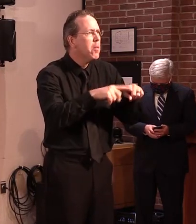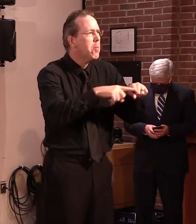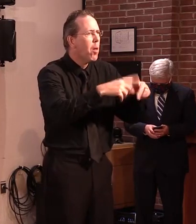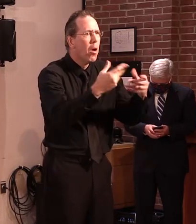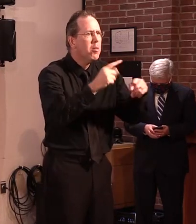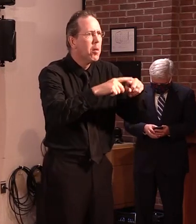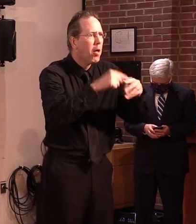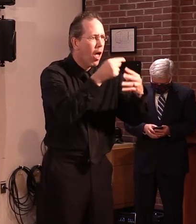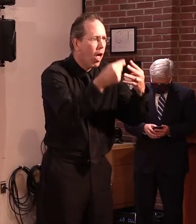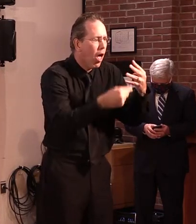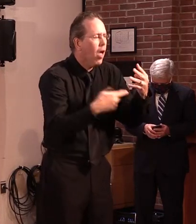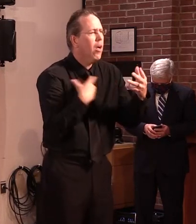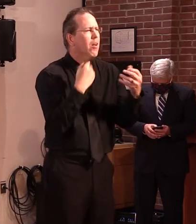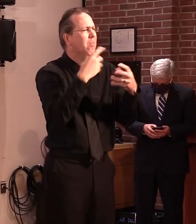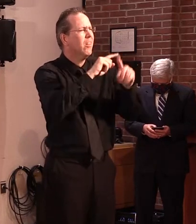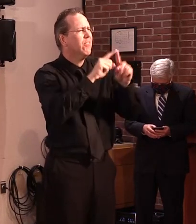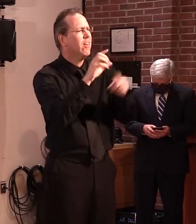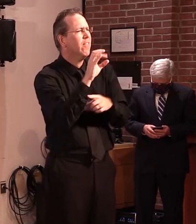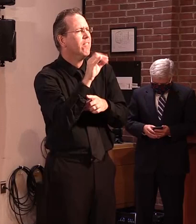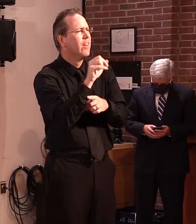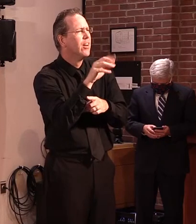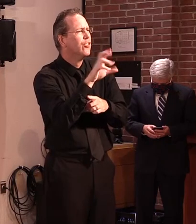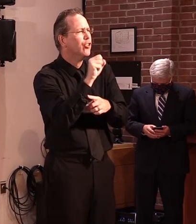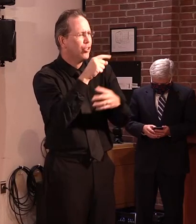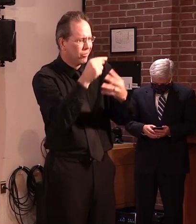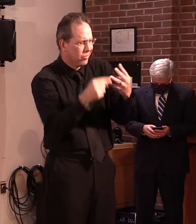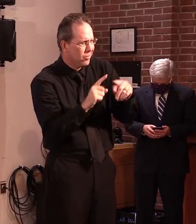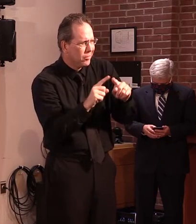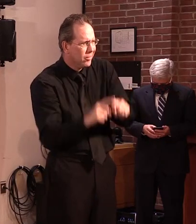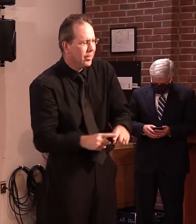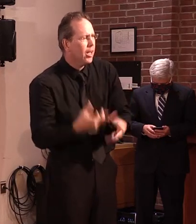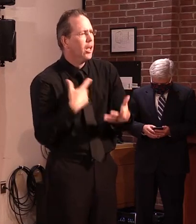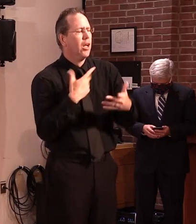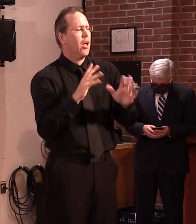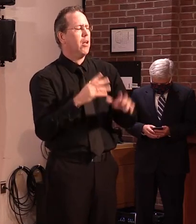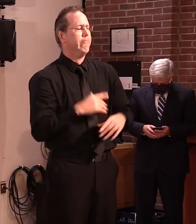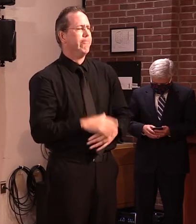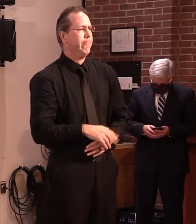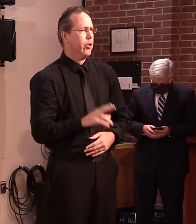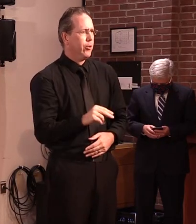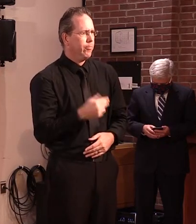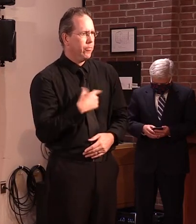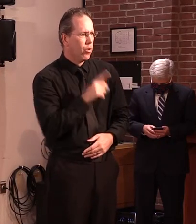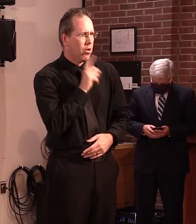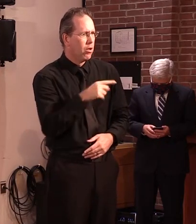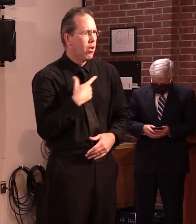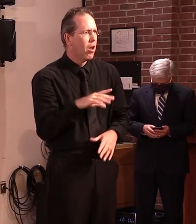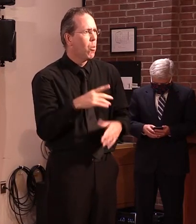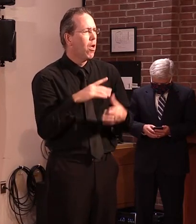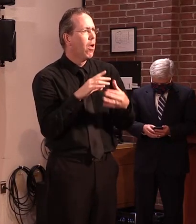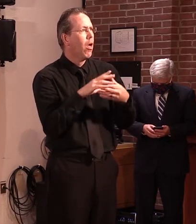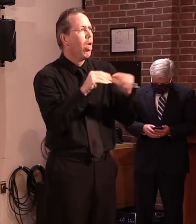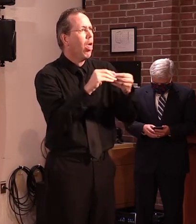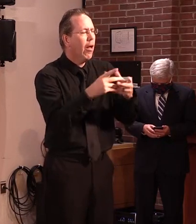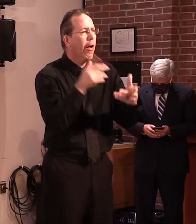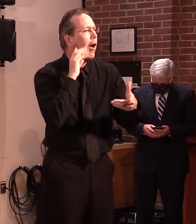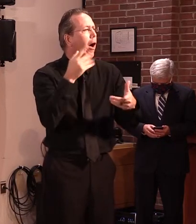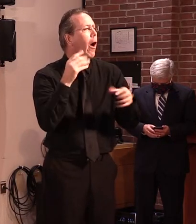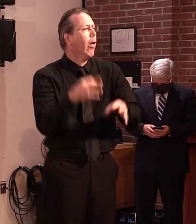just who knows? I mean, opening up the border might trigger another outbreak. So we have a ways